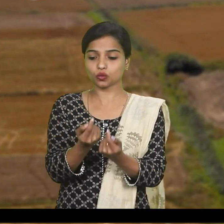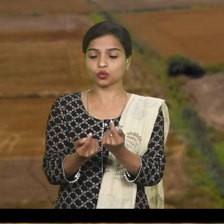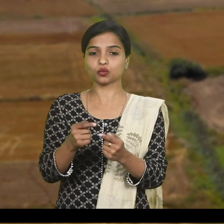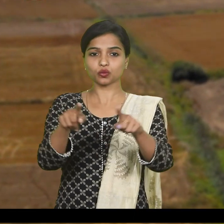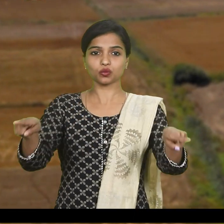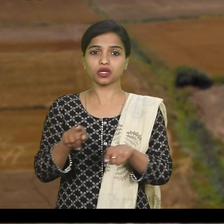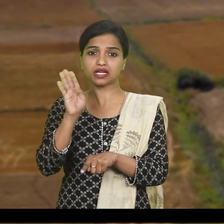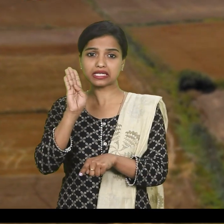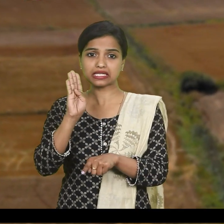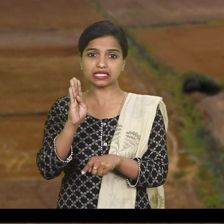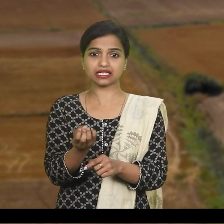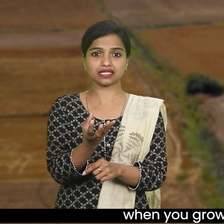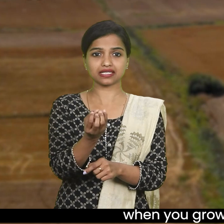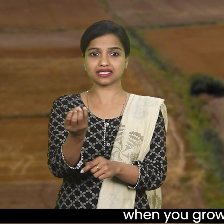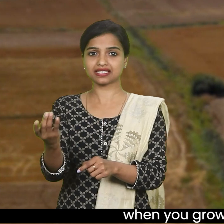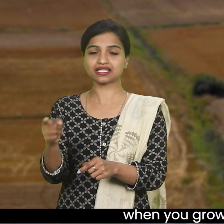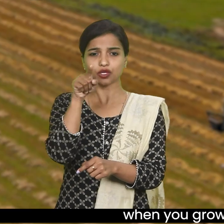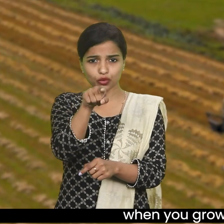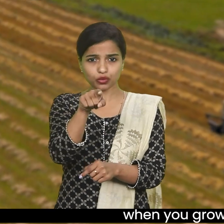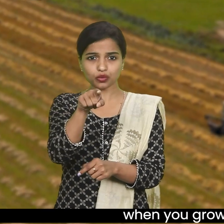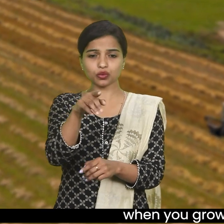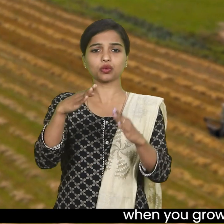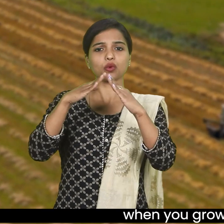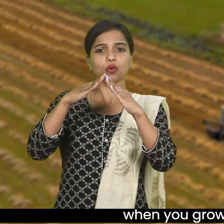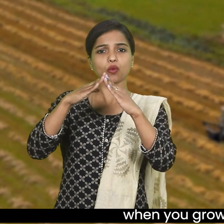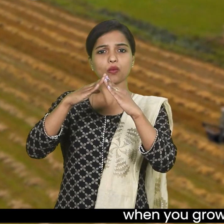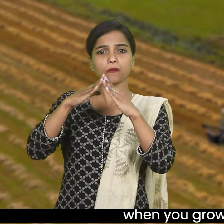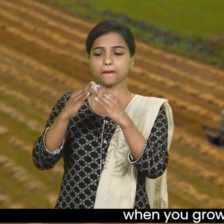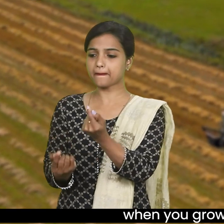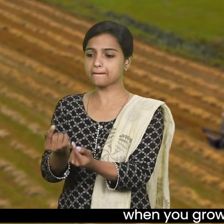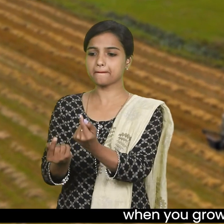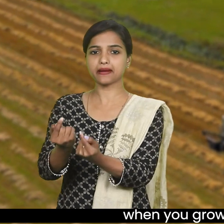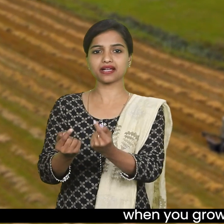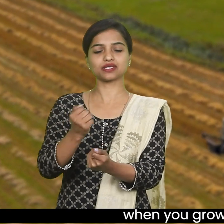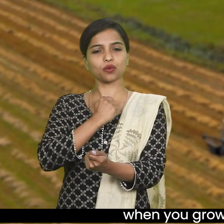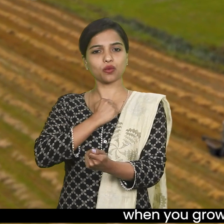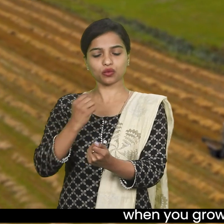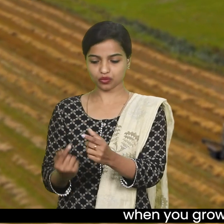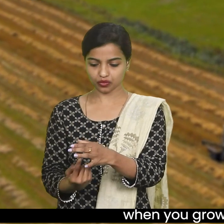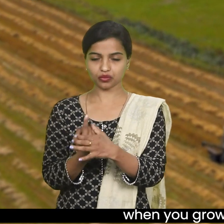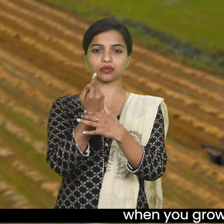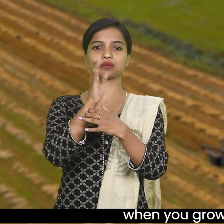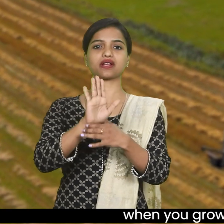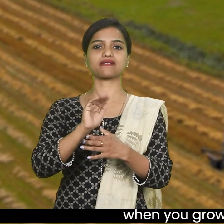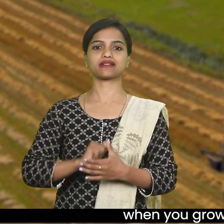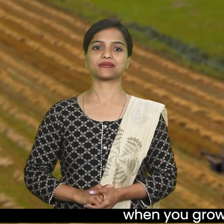or even by you when you grow ornamental plants in your house.